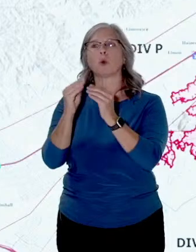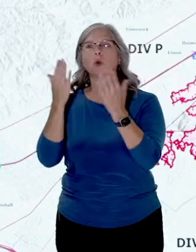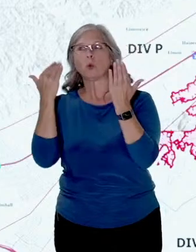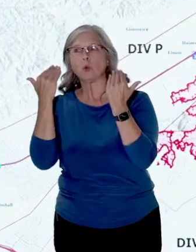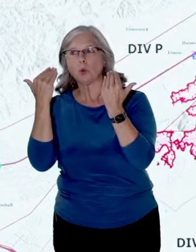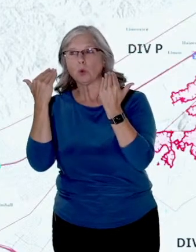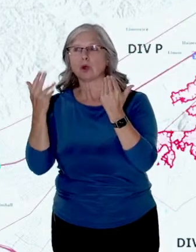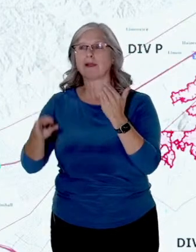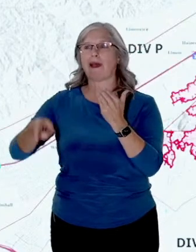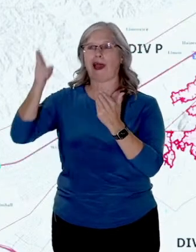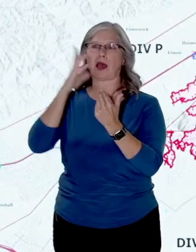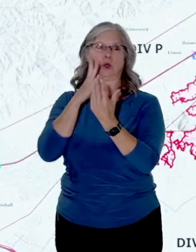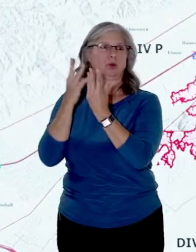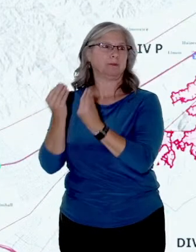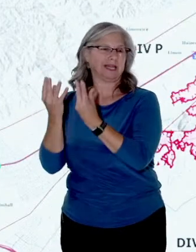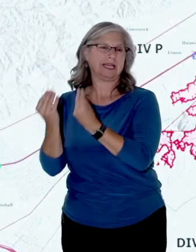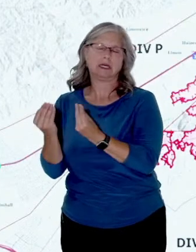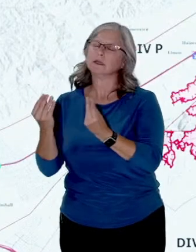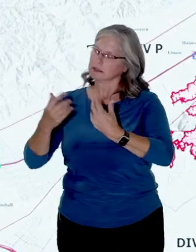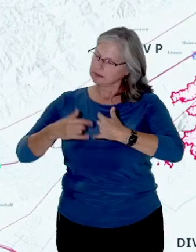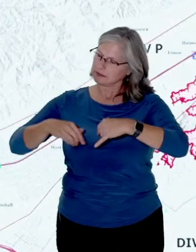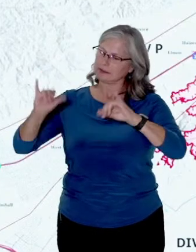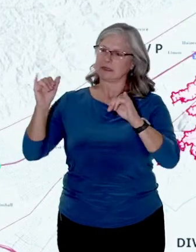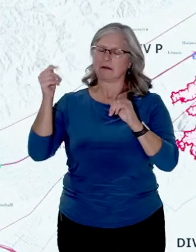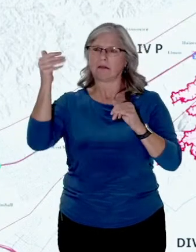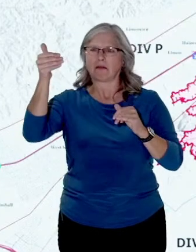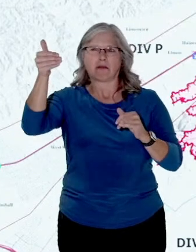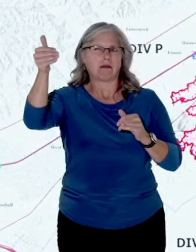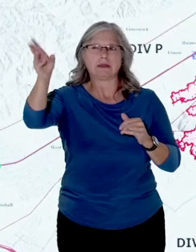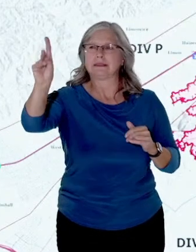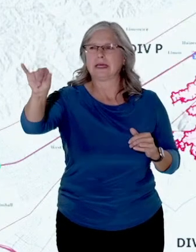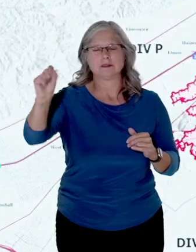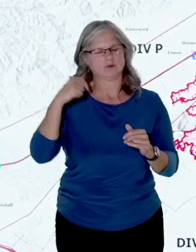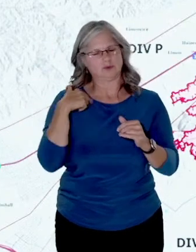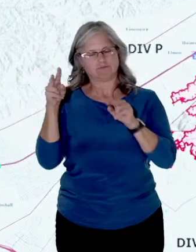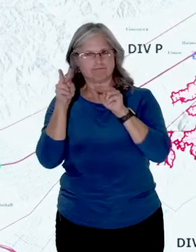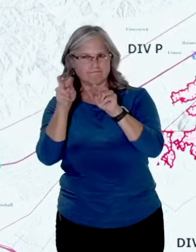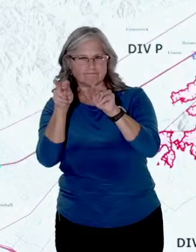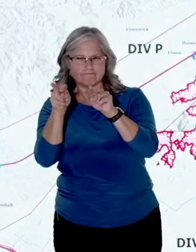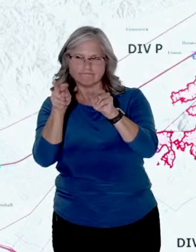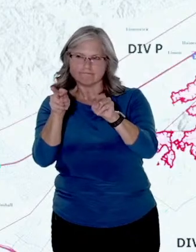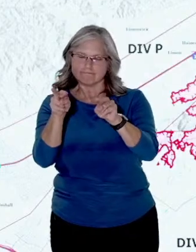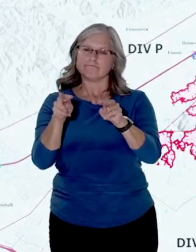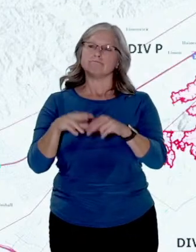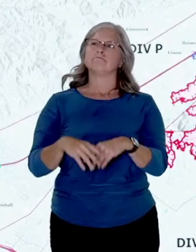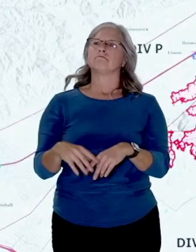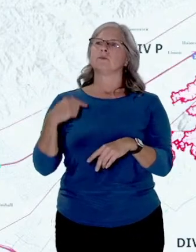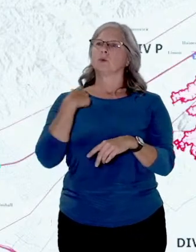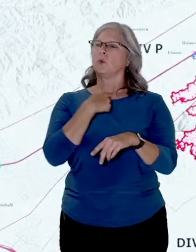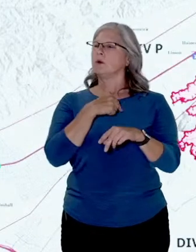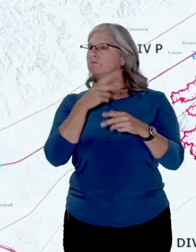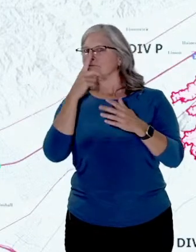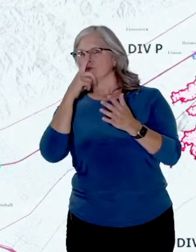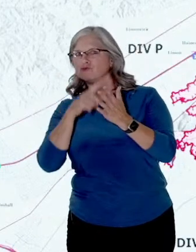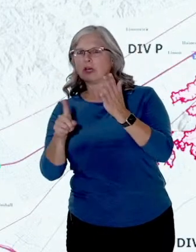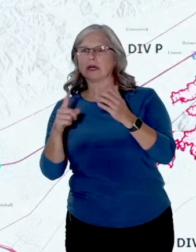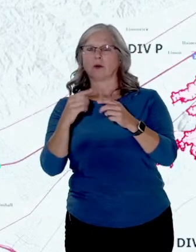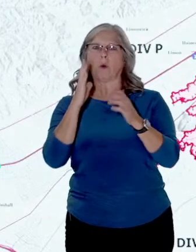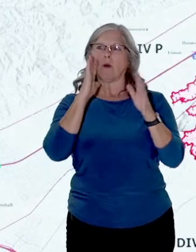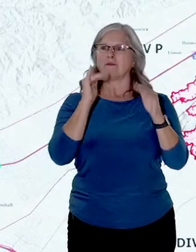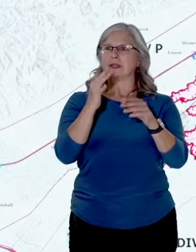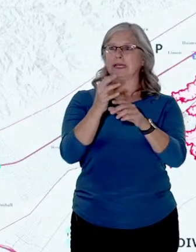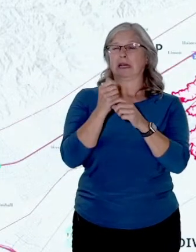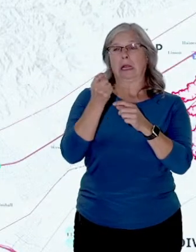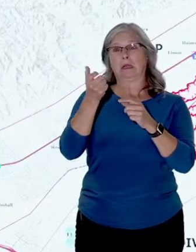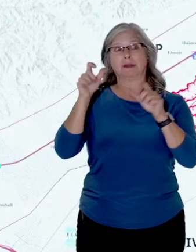temperatures and higher humidity. So that's still several days out. We'll have to continue to watch it. We'll be looking, hoping to get some rain